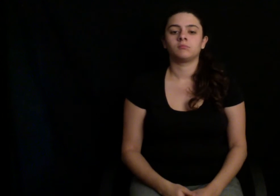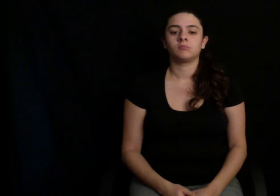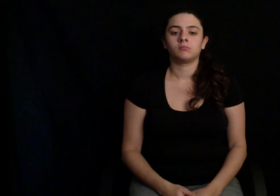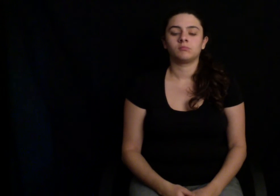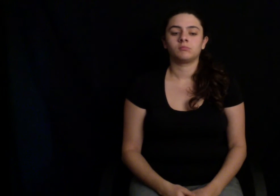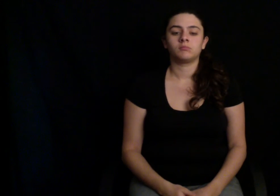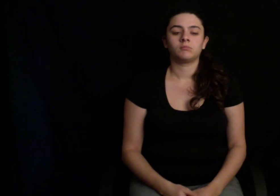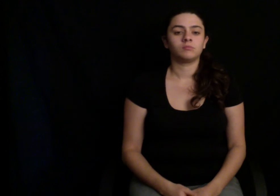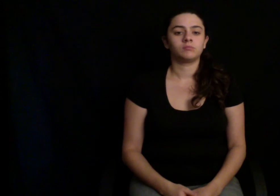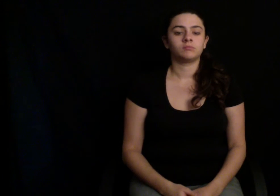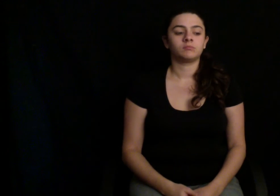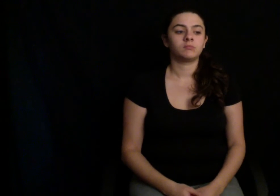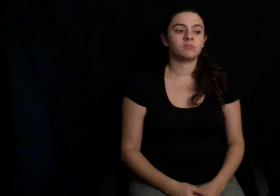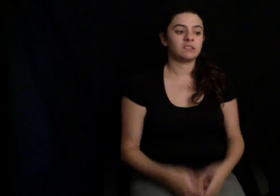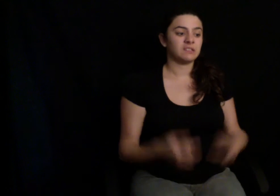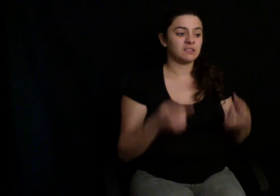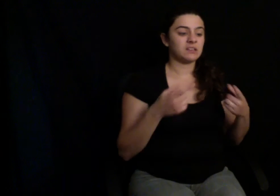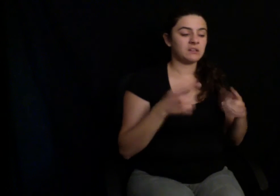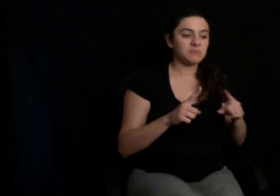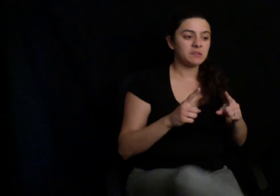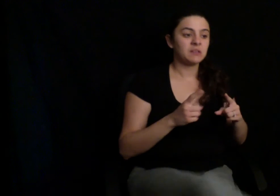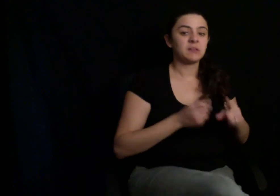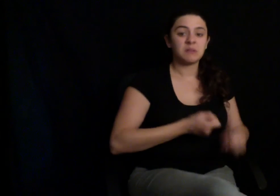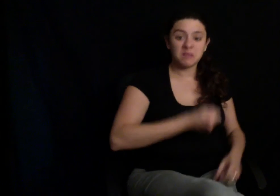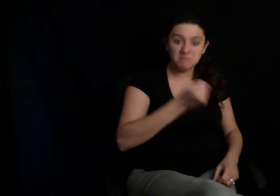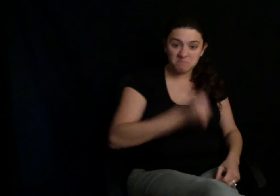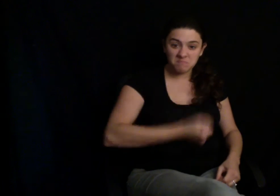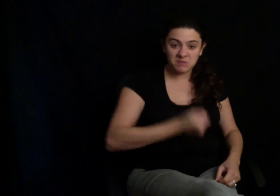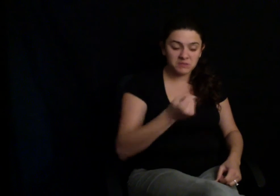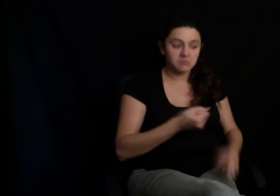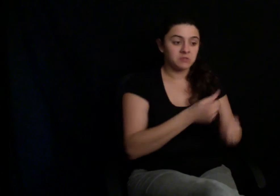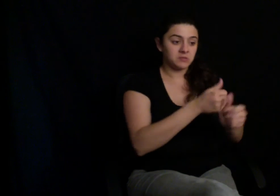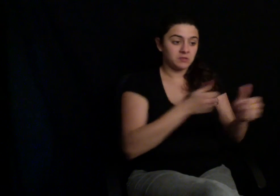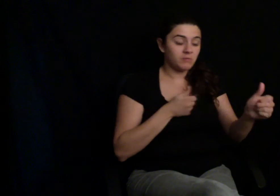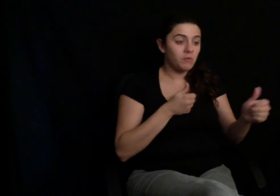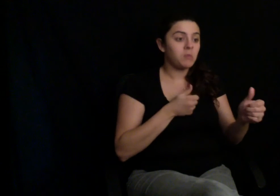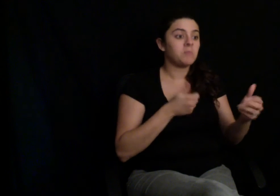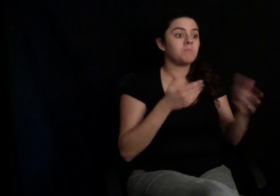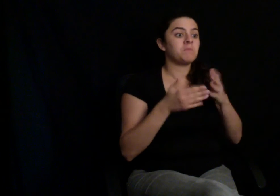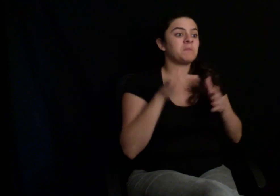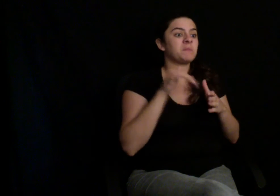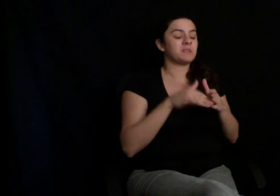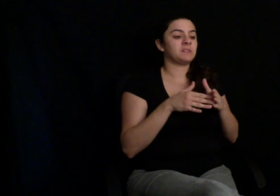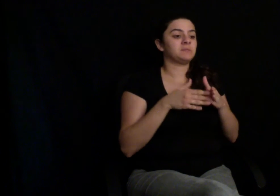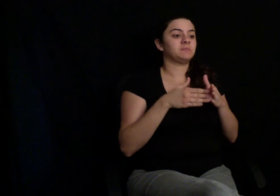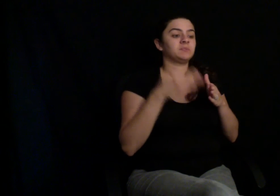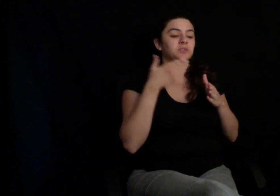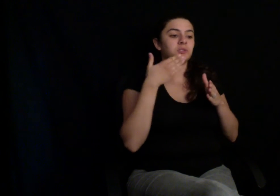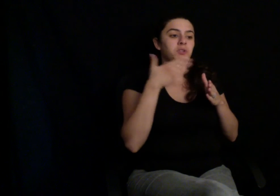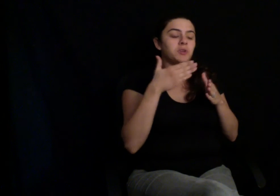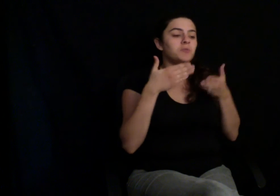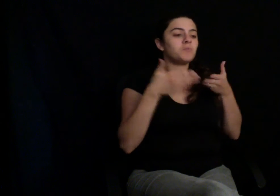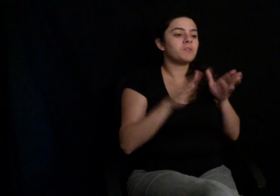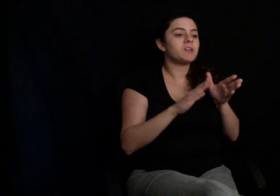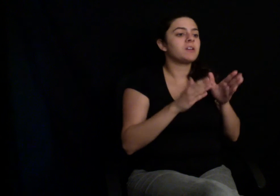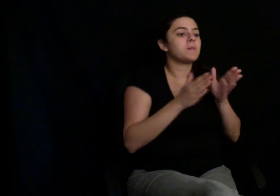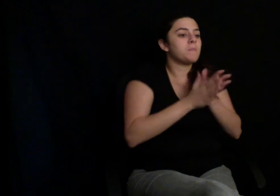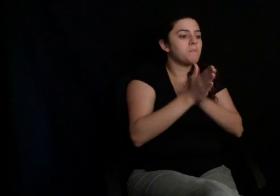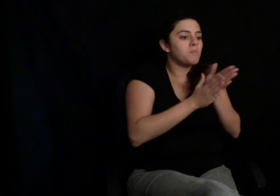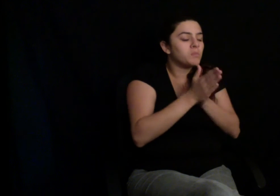you cut out masturbation, that might be a really good way to motivate yourself. I mean, it's called Get Motivated. That's why we're there. And so we